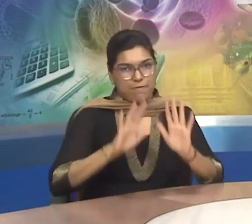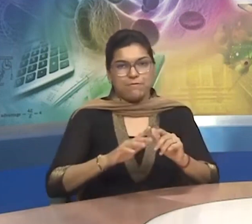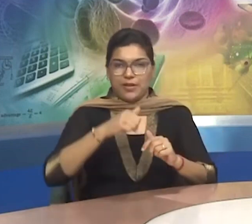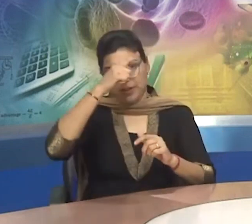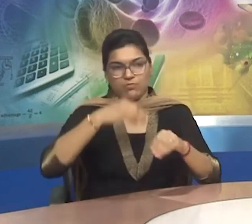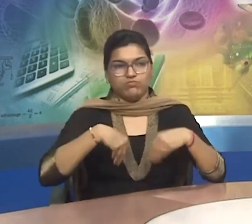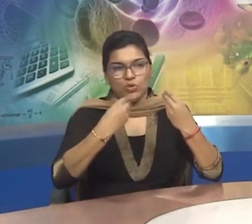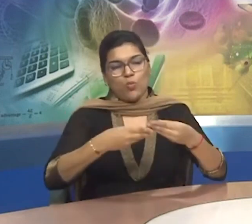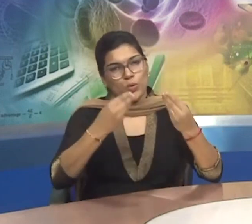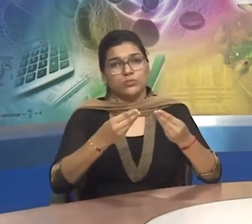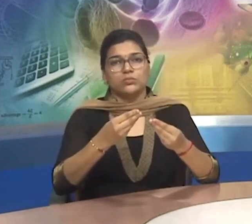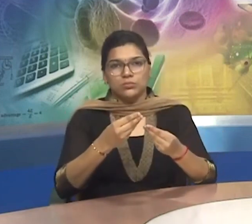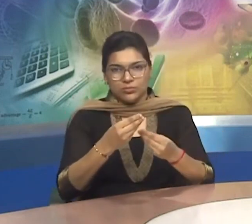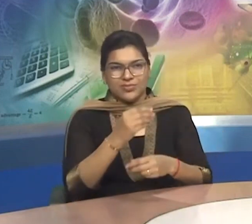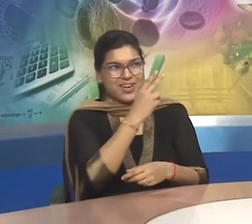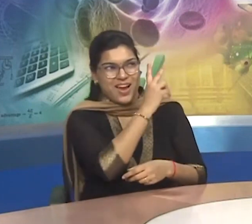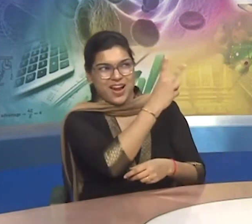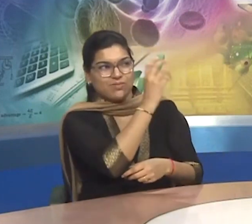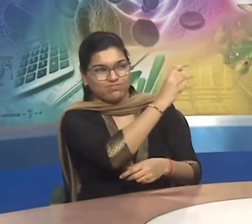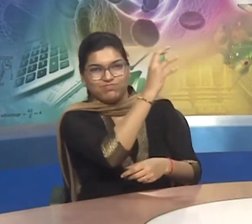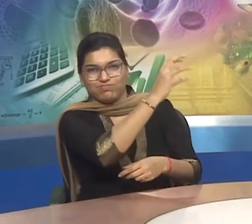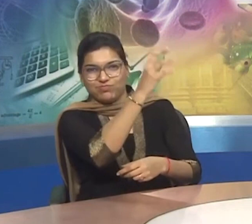those top performers are given these awards.